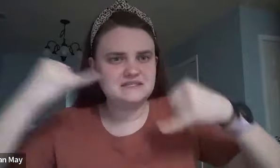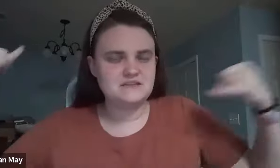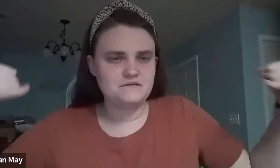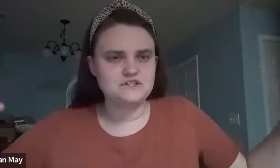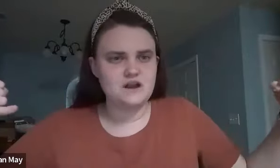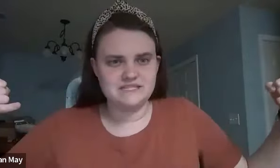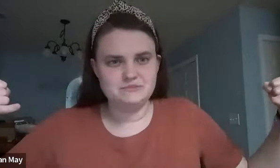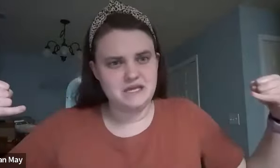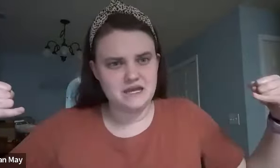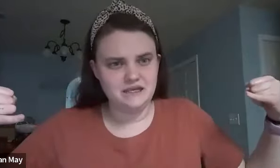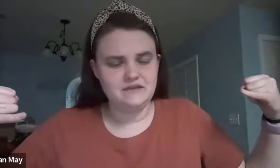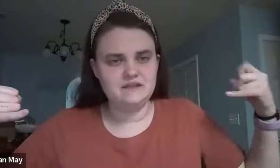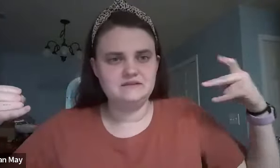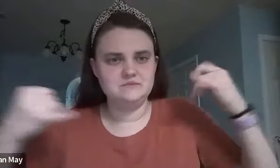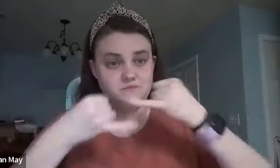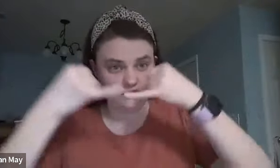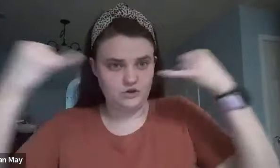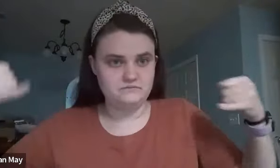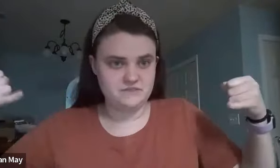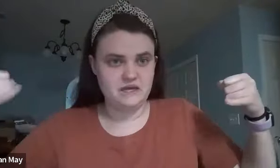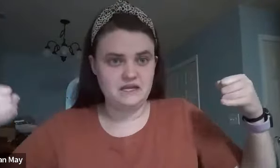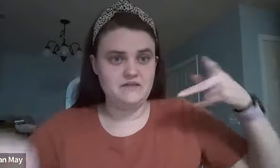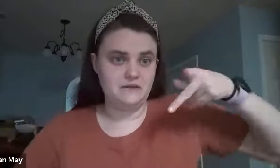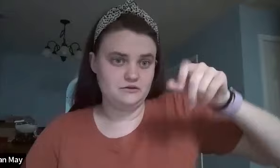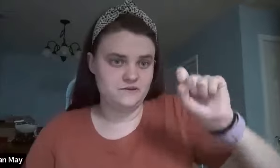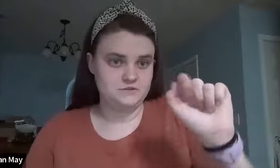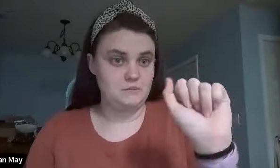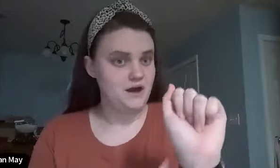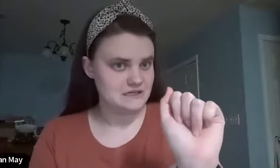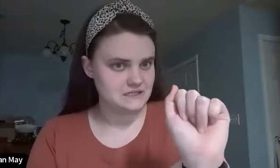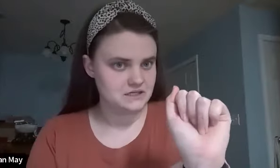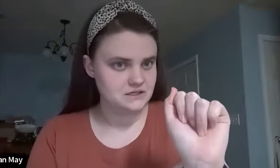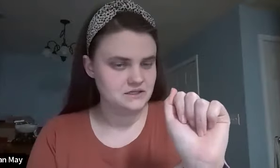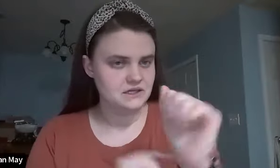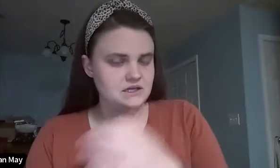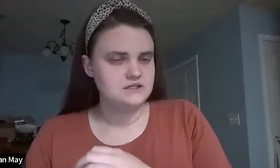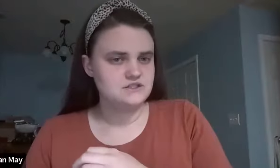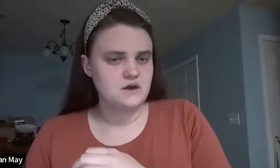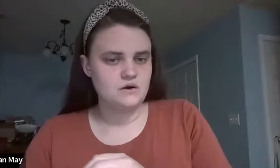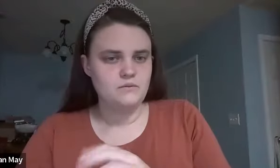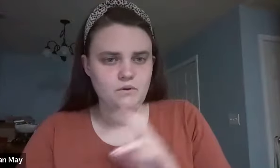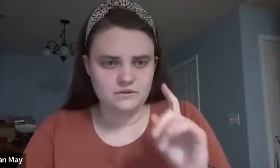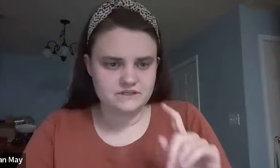is like the first thought of is spaghetti. And then sometimes they'll go spaghetti and then they'll fingerspell pasta. So hold on one